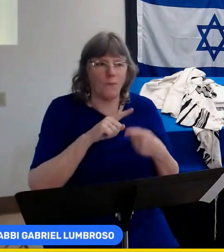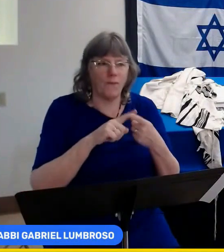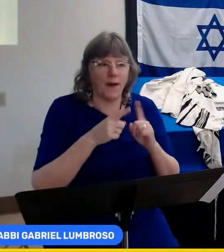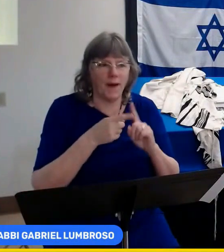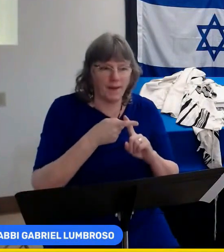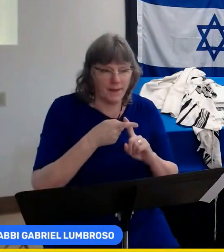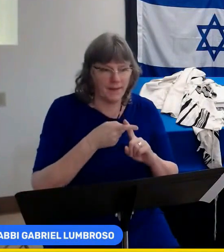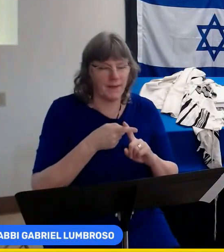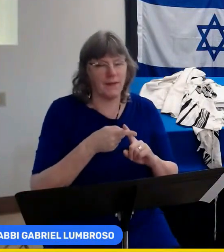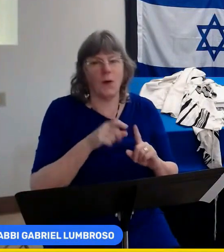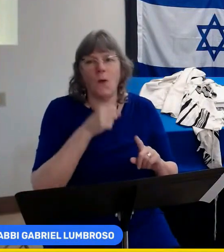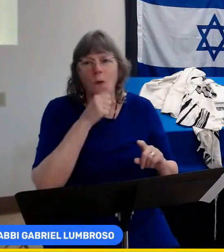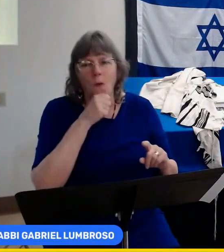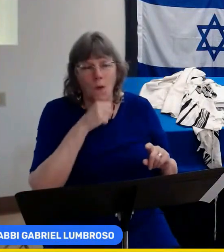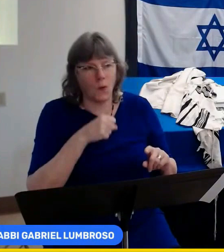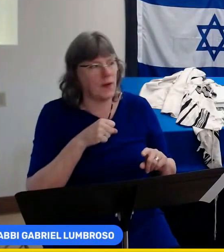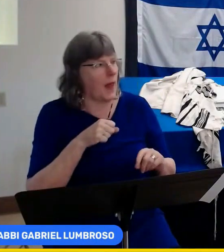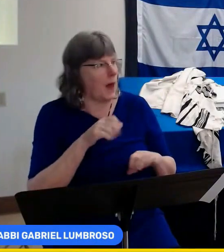Leave your old